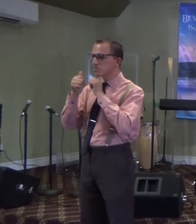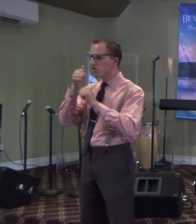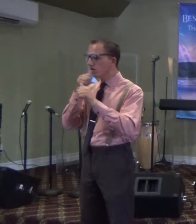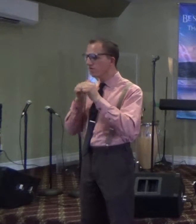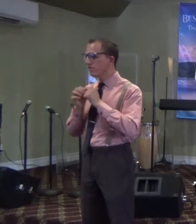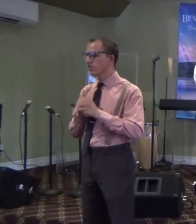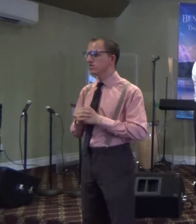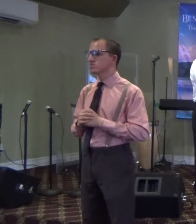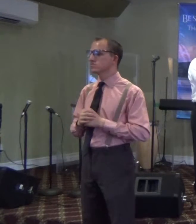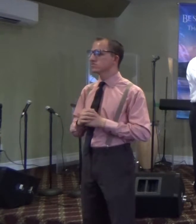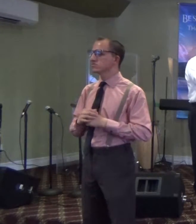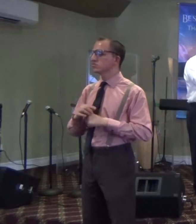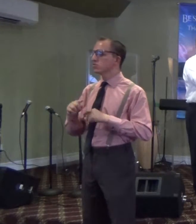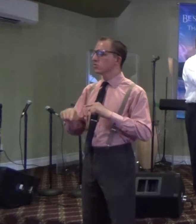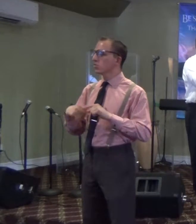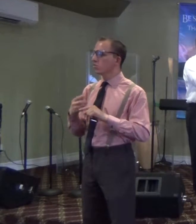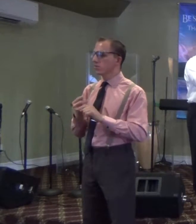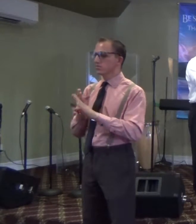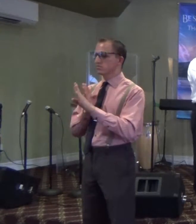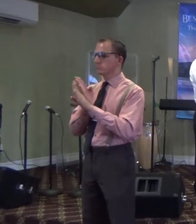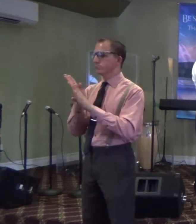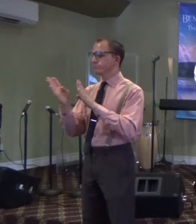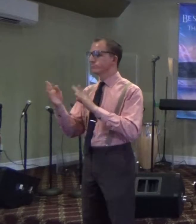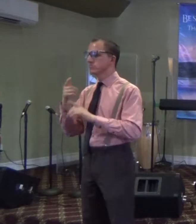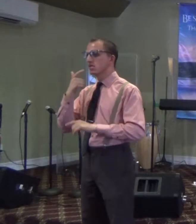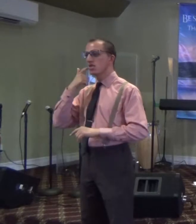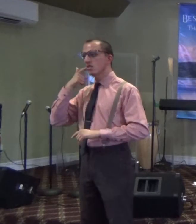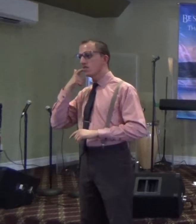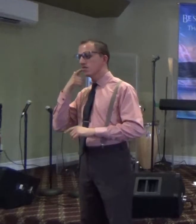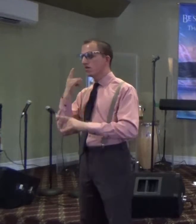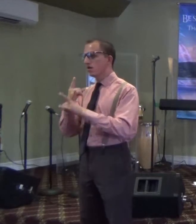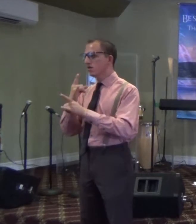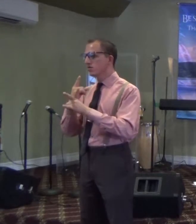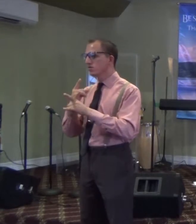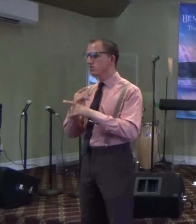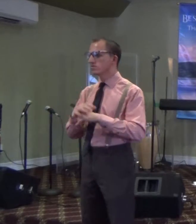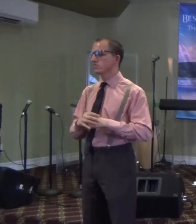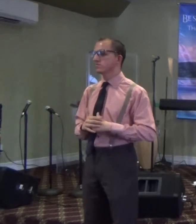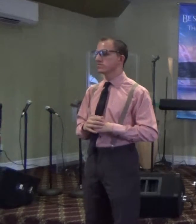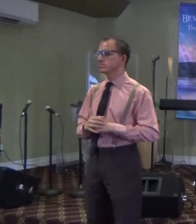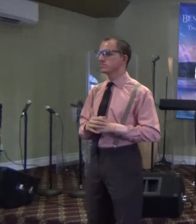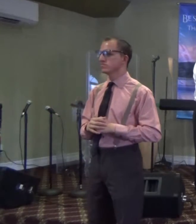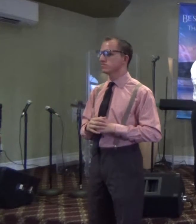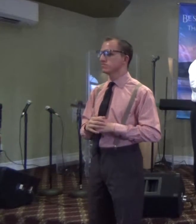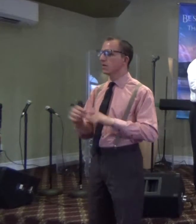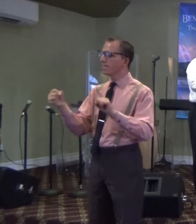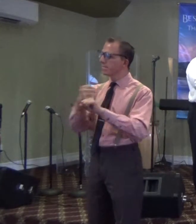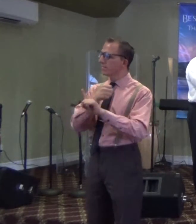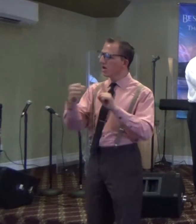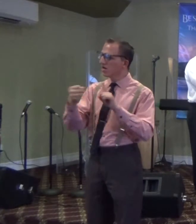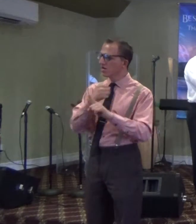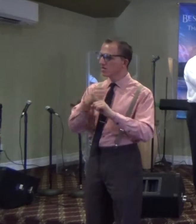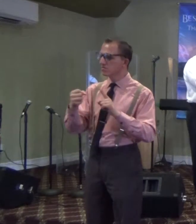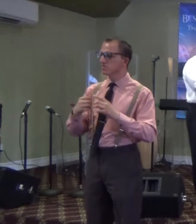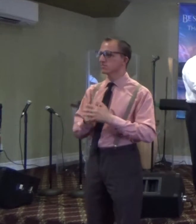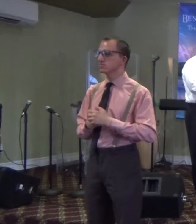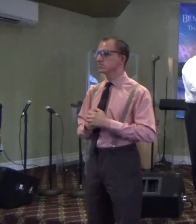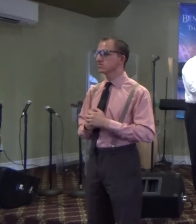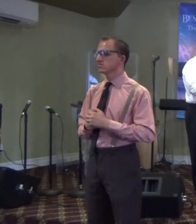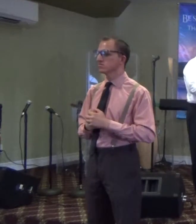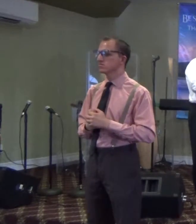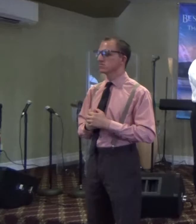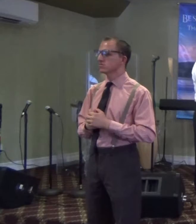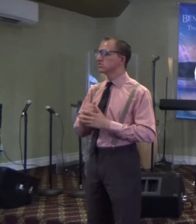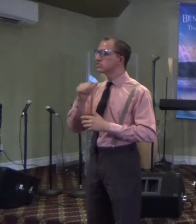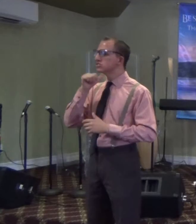cuando el hombre se va por el camino del alcohol, when man goes through the way of alcohol, de la violencia, of violence, porque